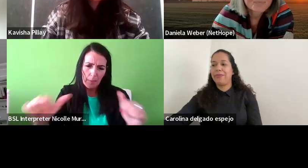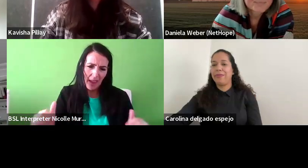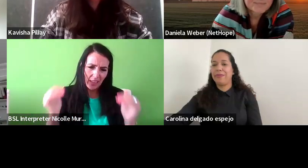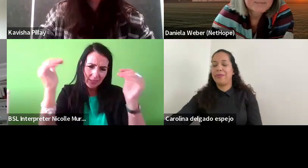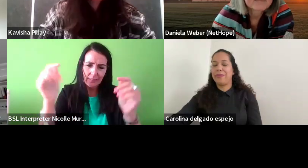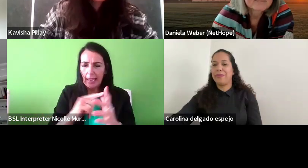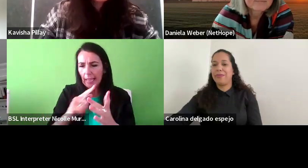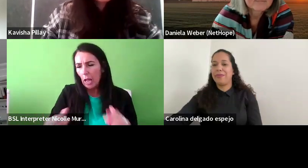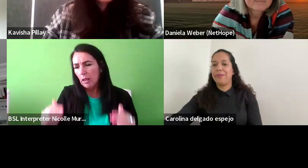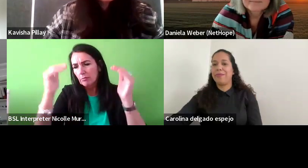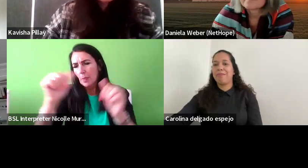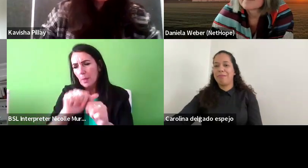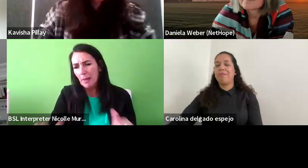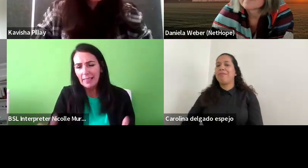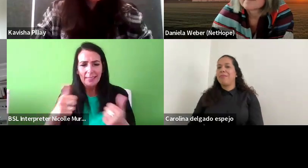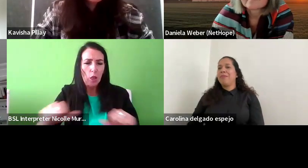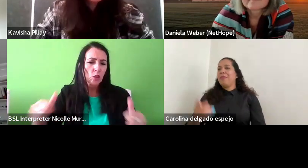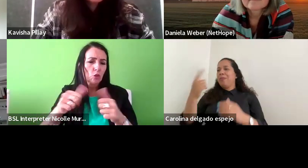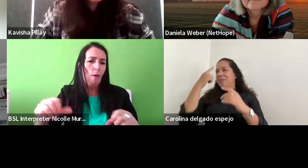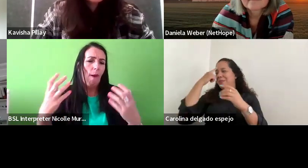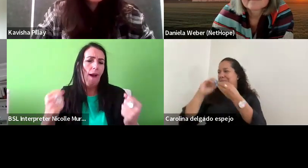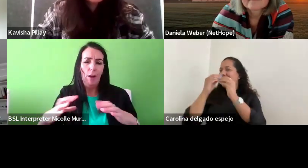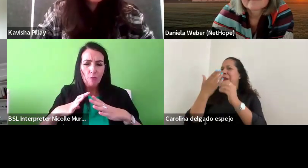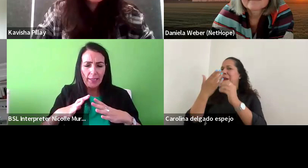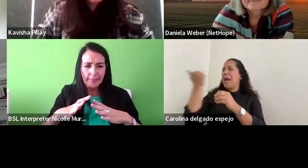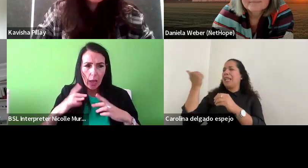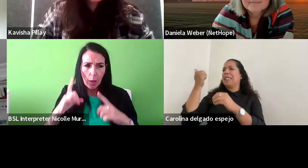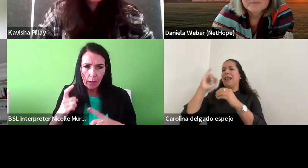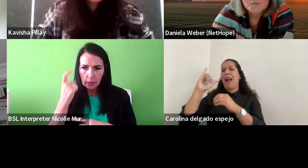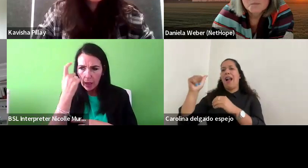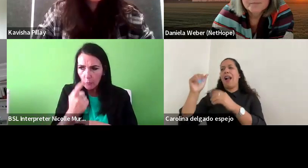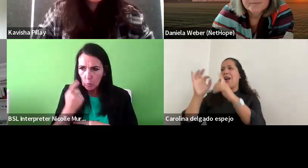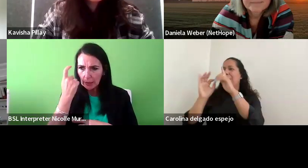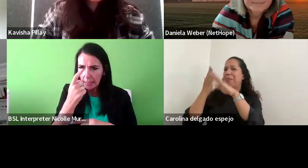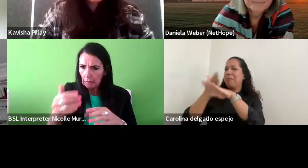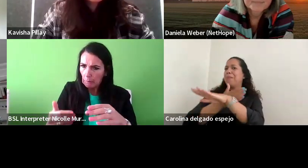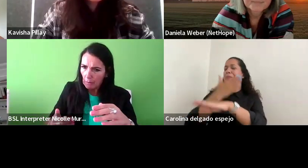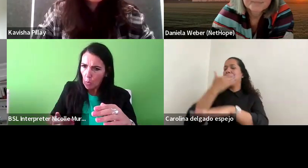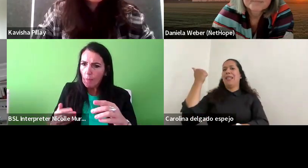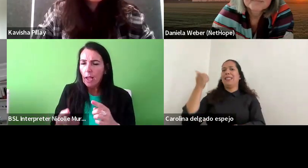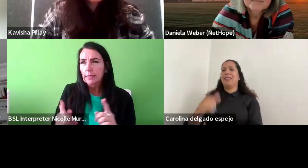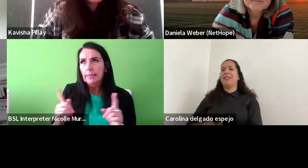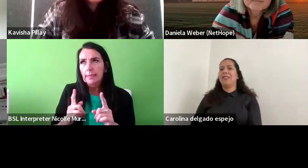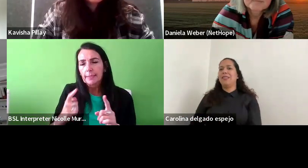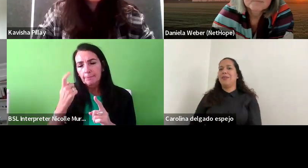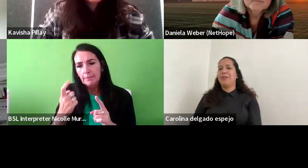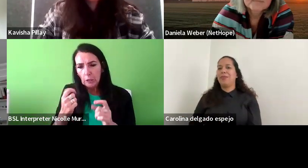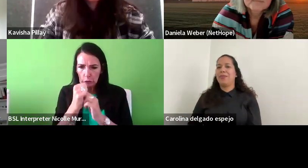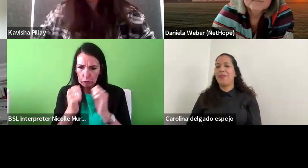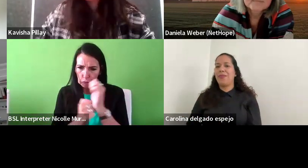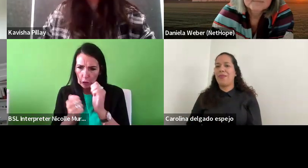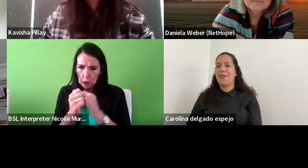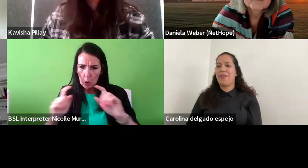to bring on all the greatest solutions. But how much do we consider, what kind of structure is in